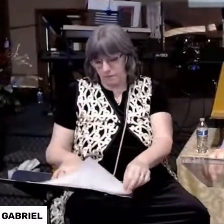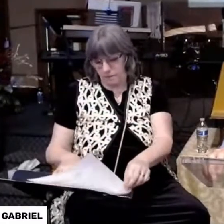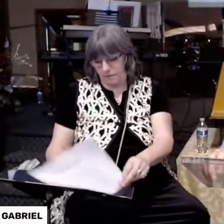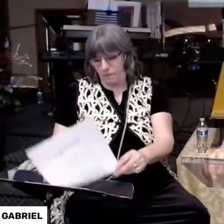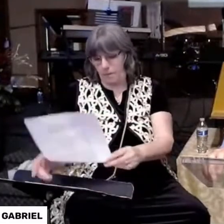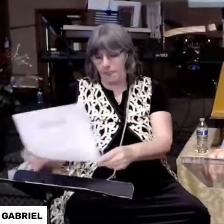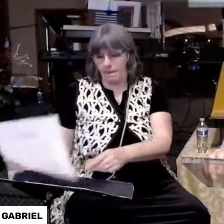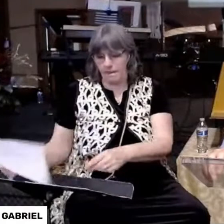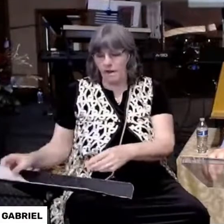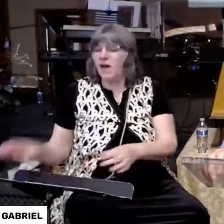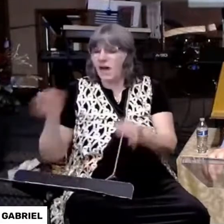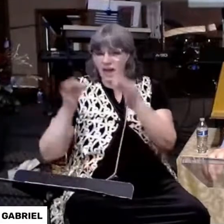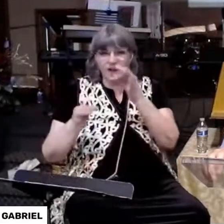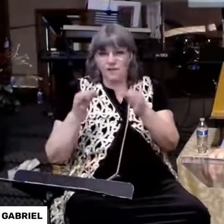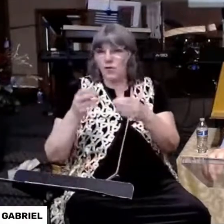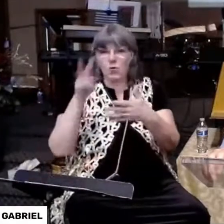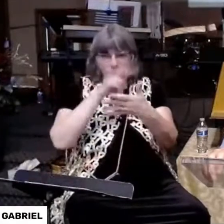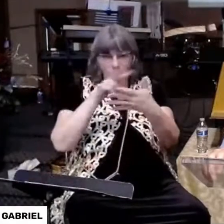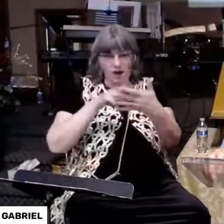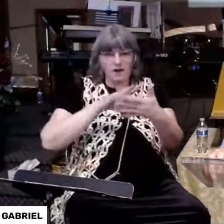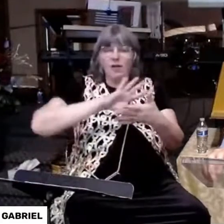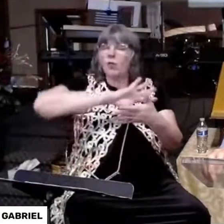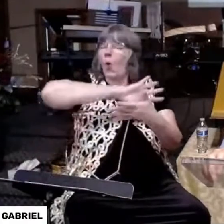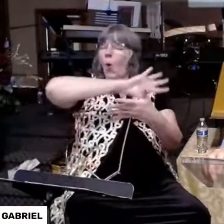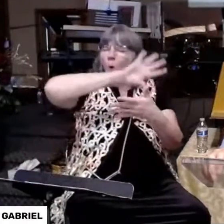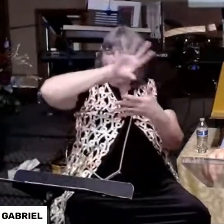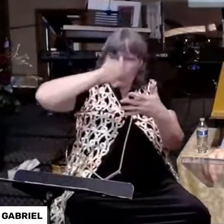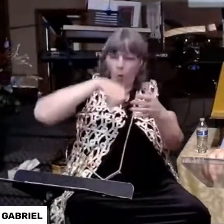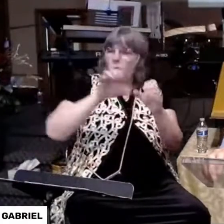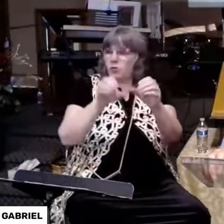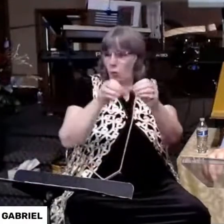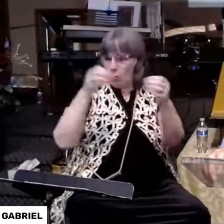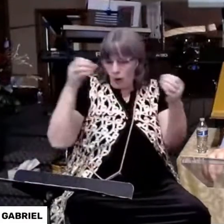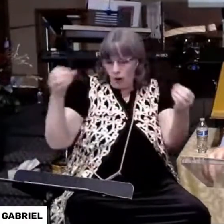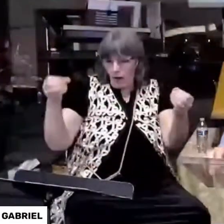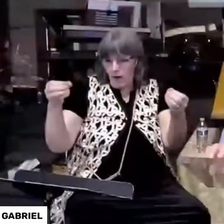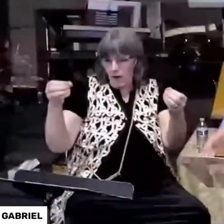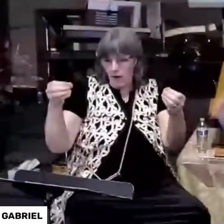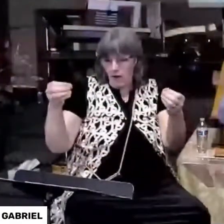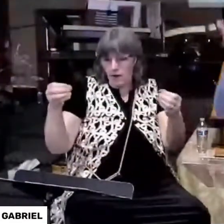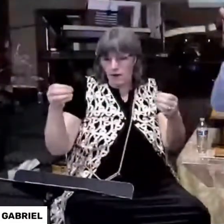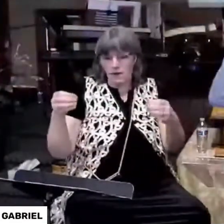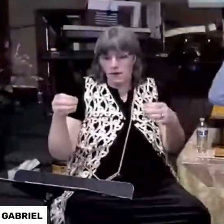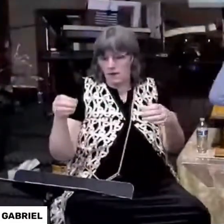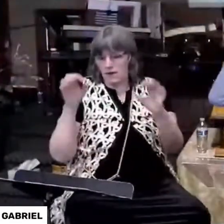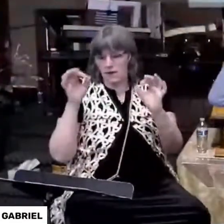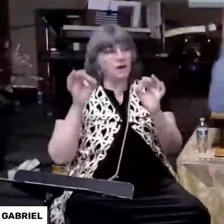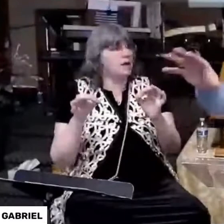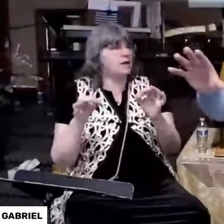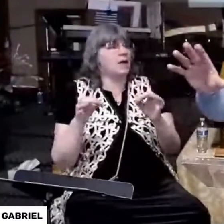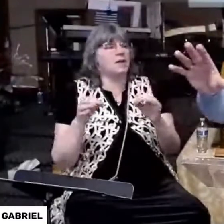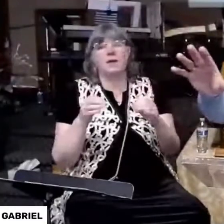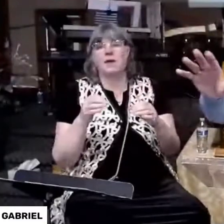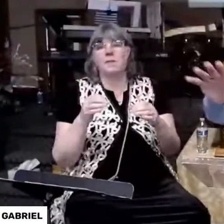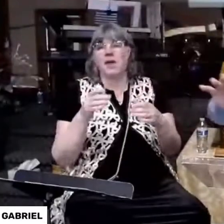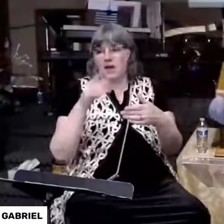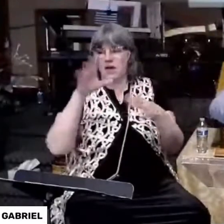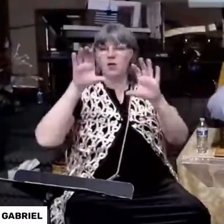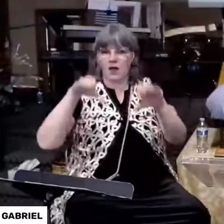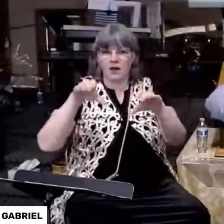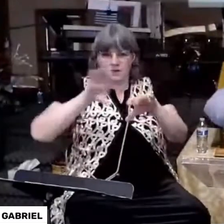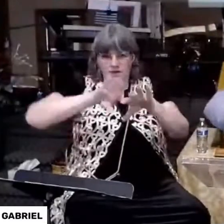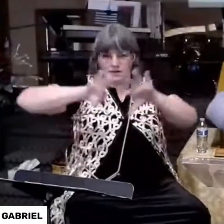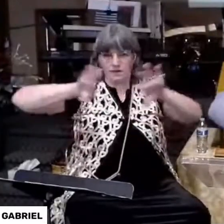Torah, I tell you, I would say it can be divided into two parts.